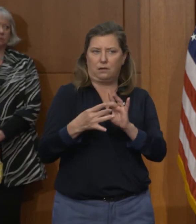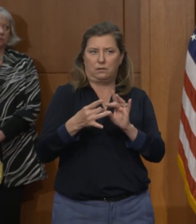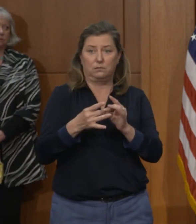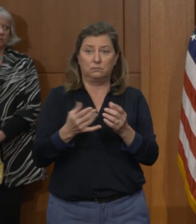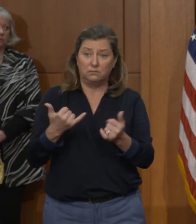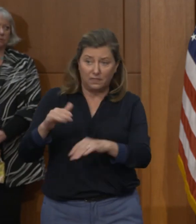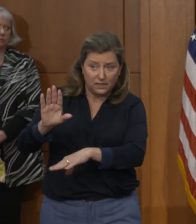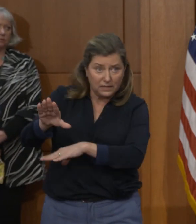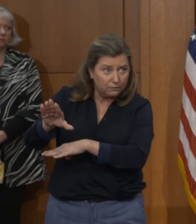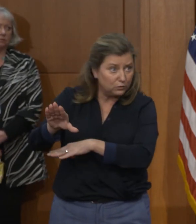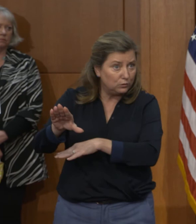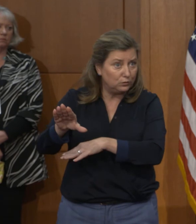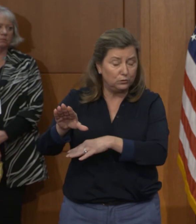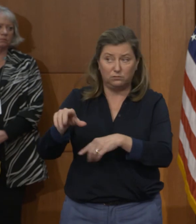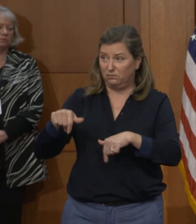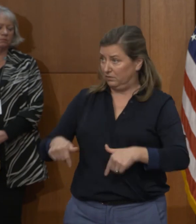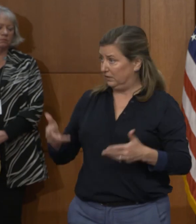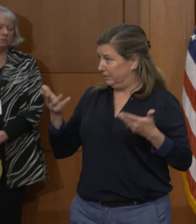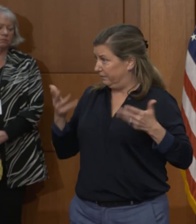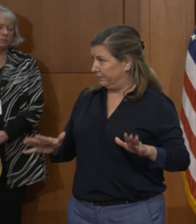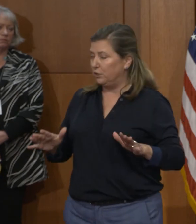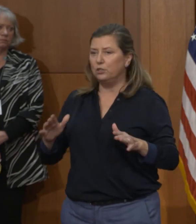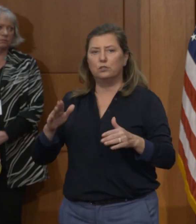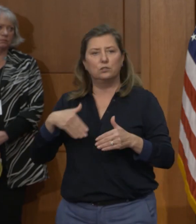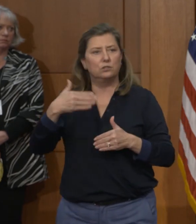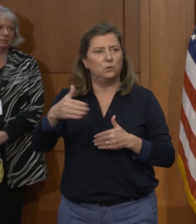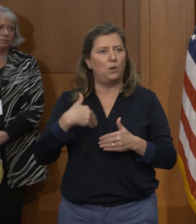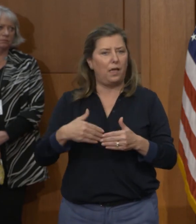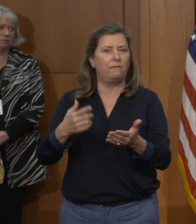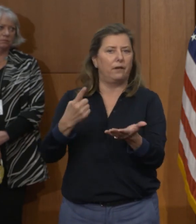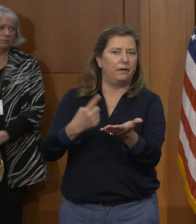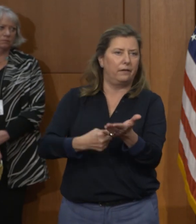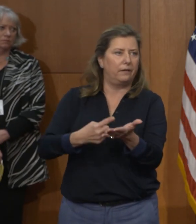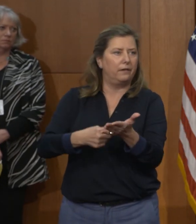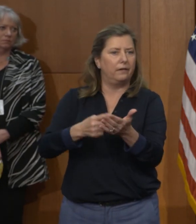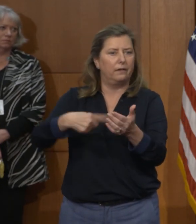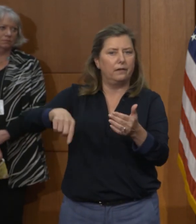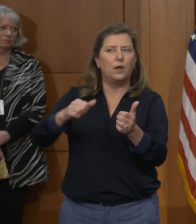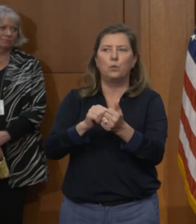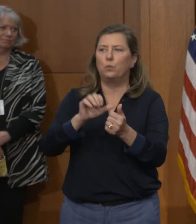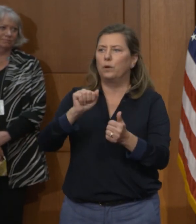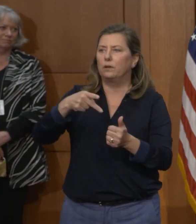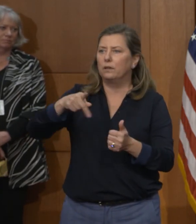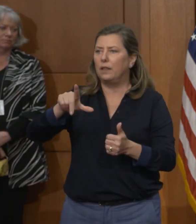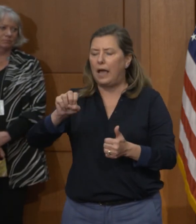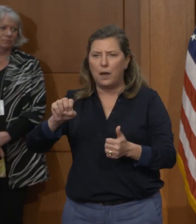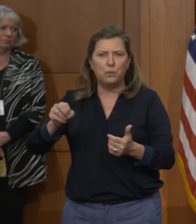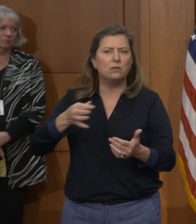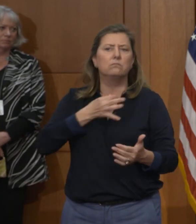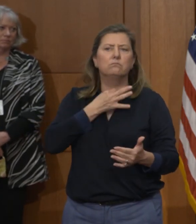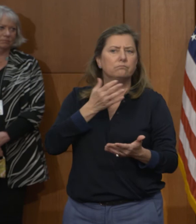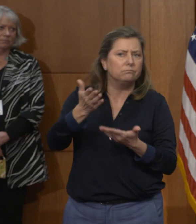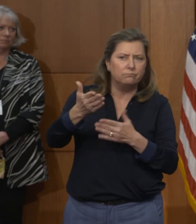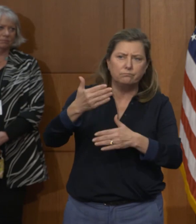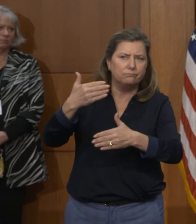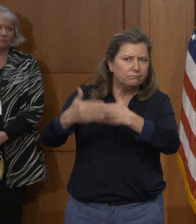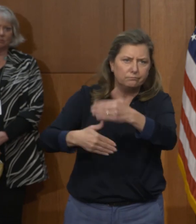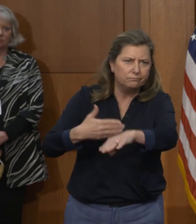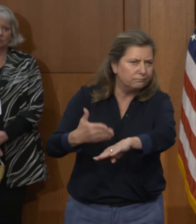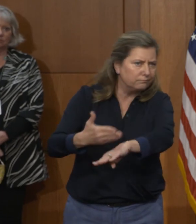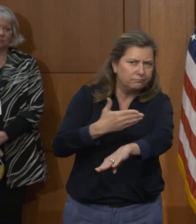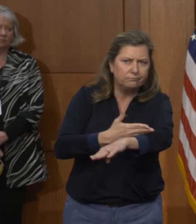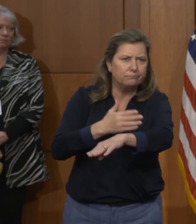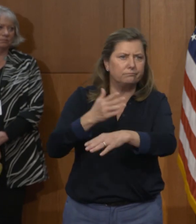afternoon, after this is a briefing with Apple to see what progress they've made and where